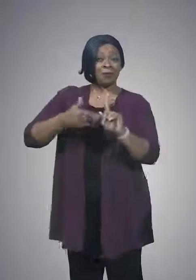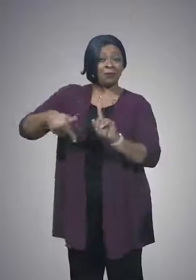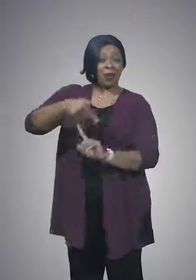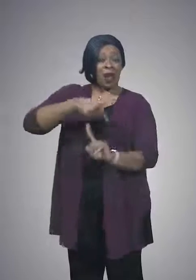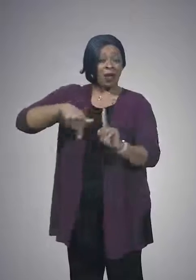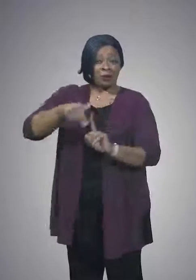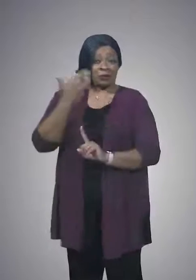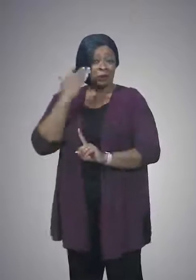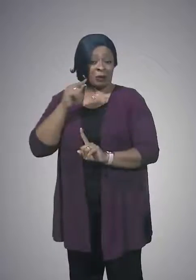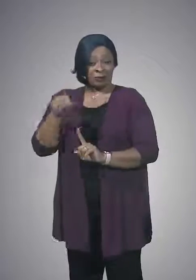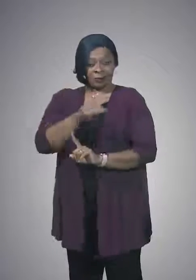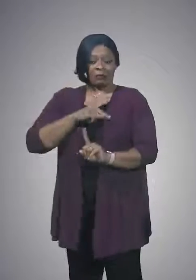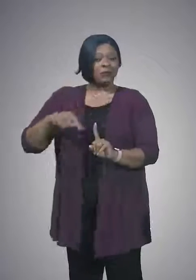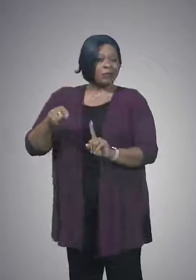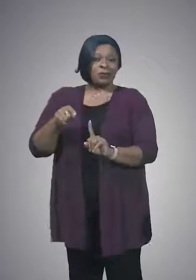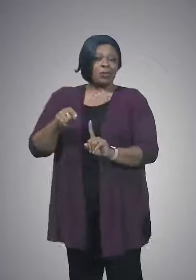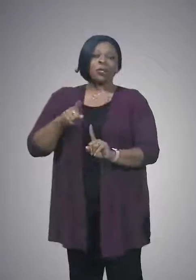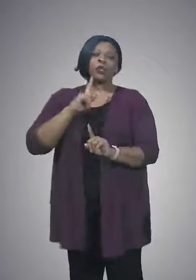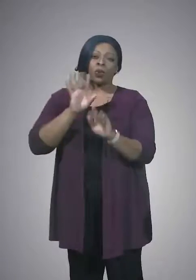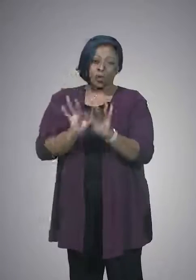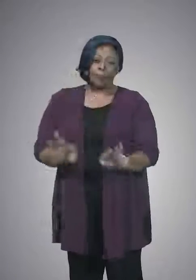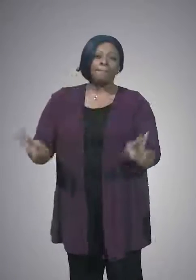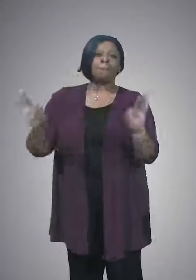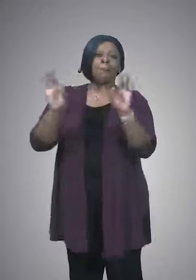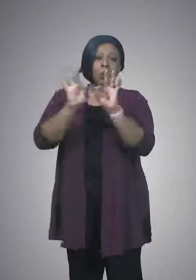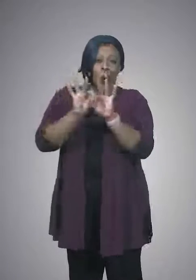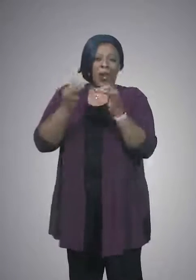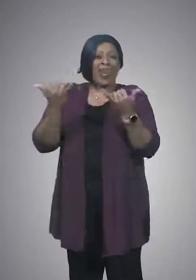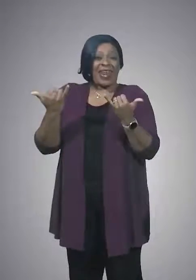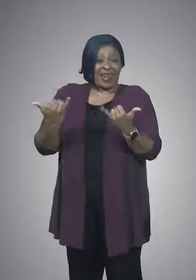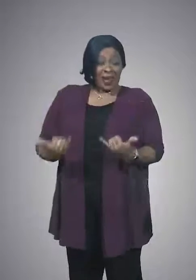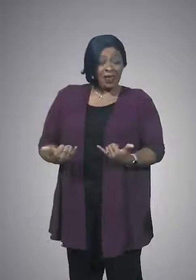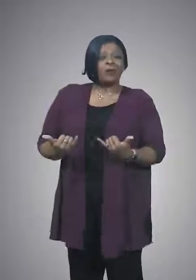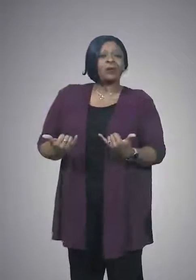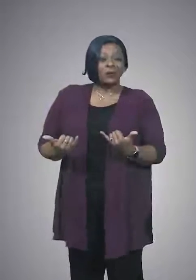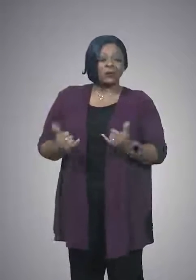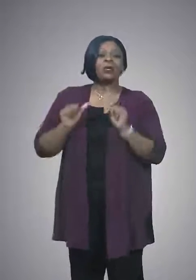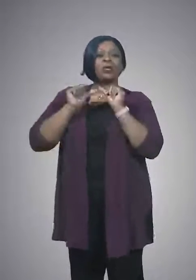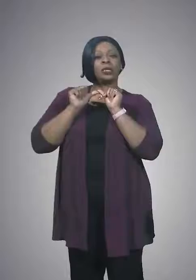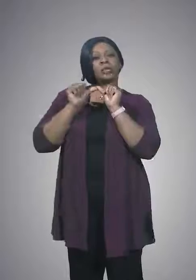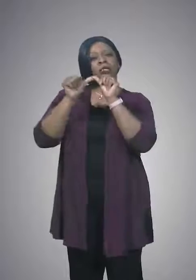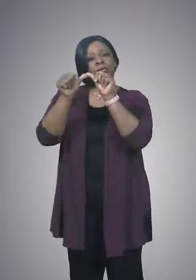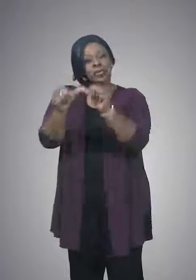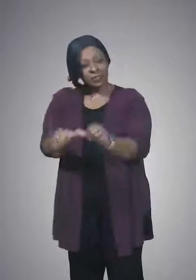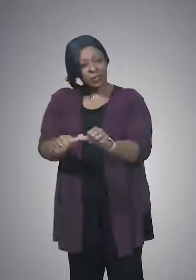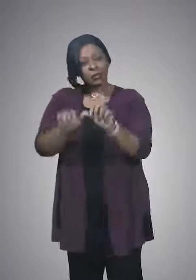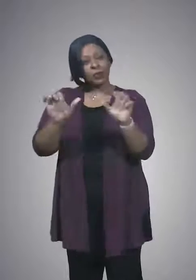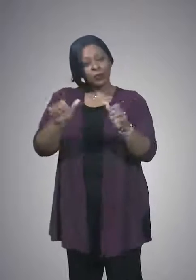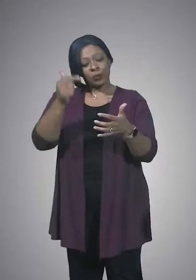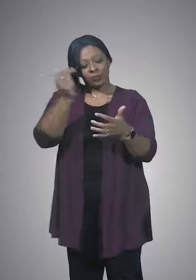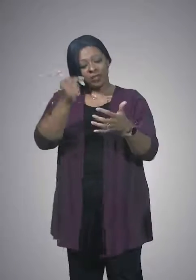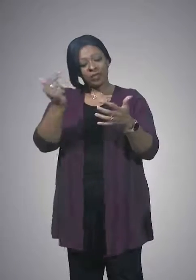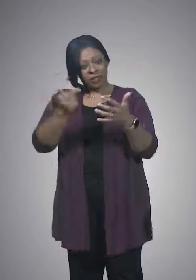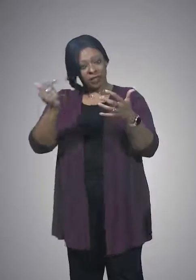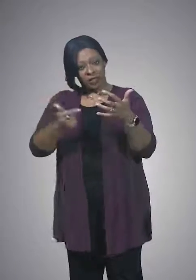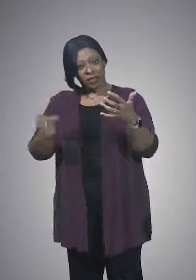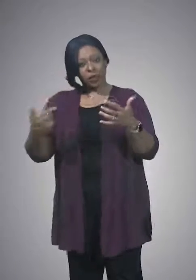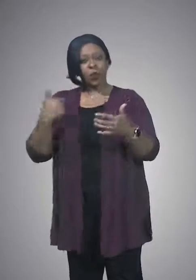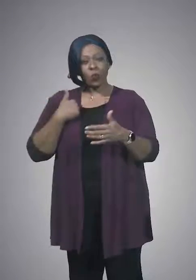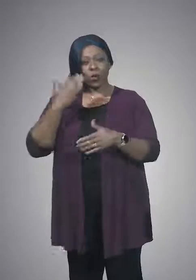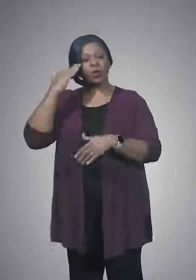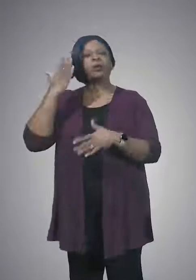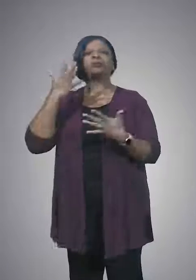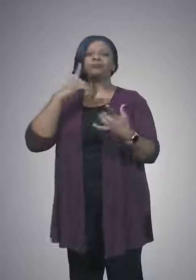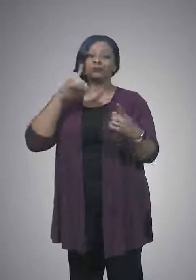you are around. It couldn't be more important than it is right now to continue to do the things that we know